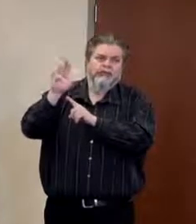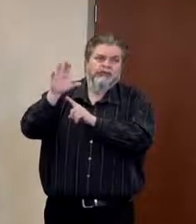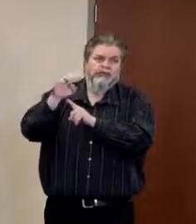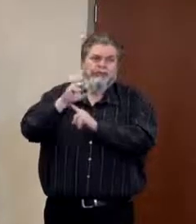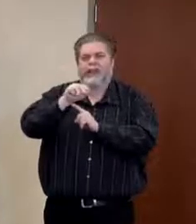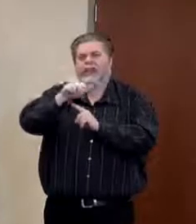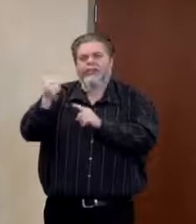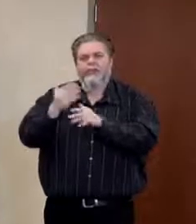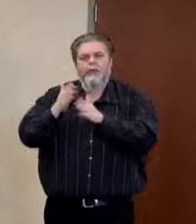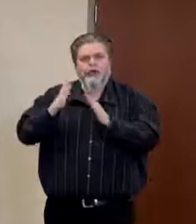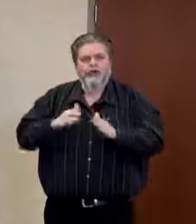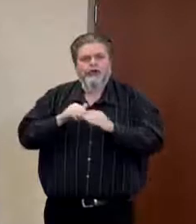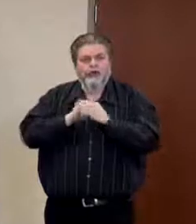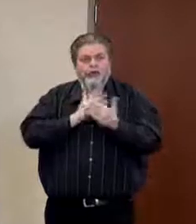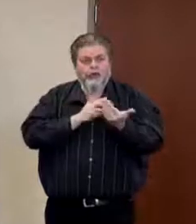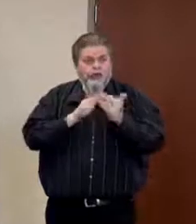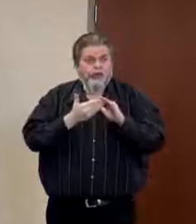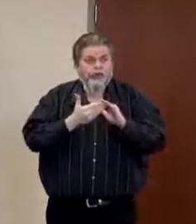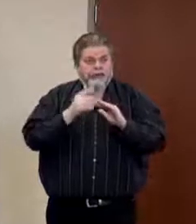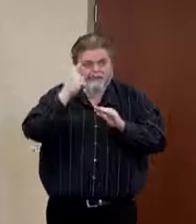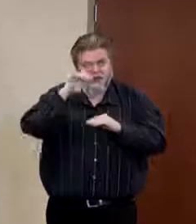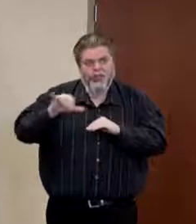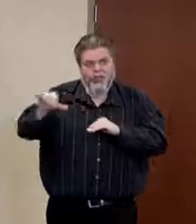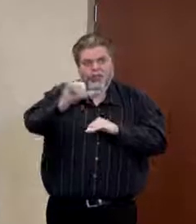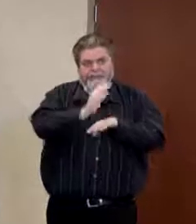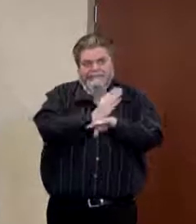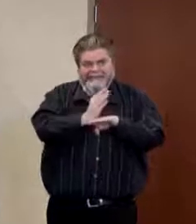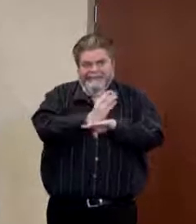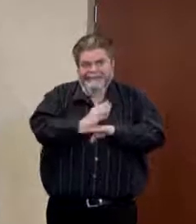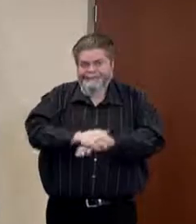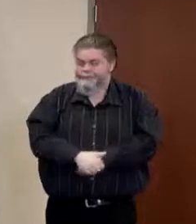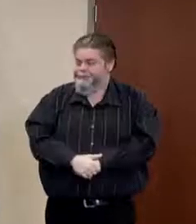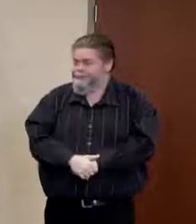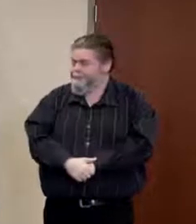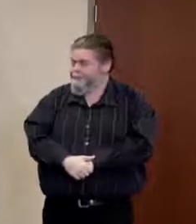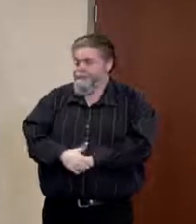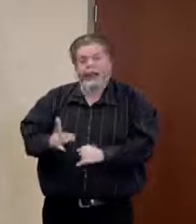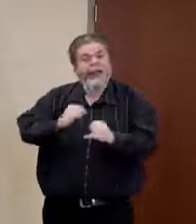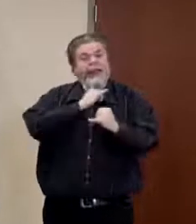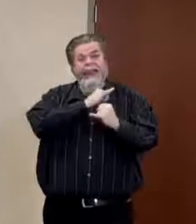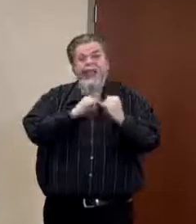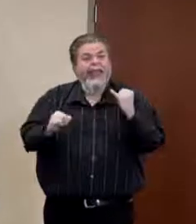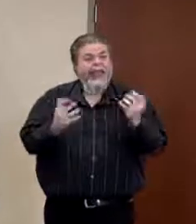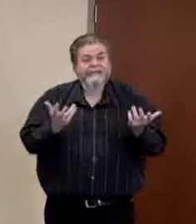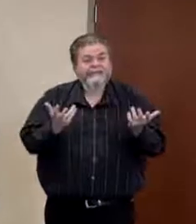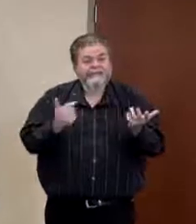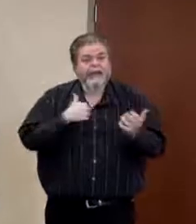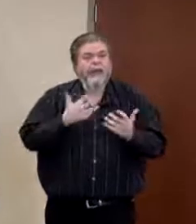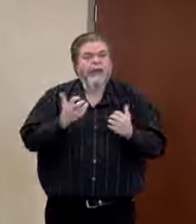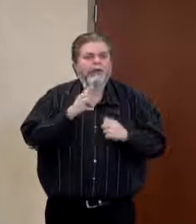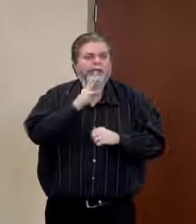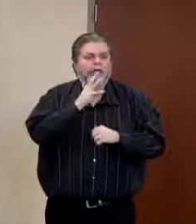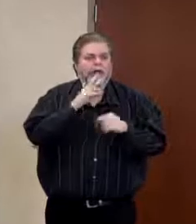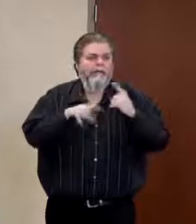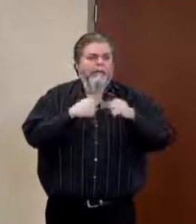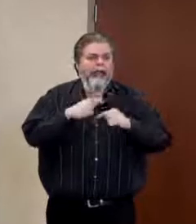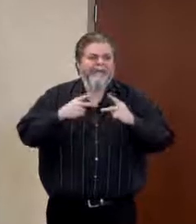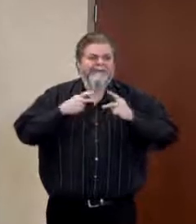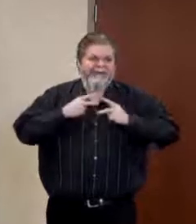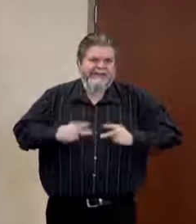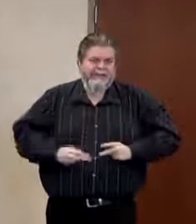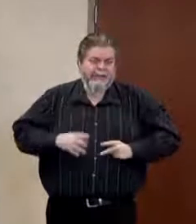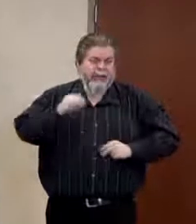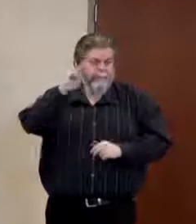in our community on working with those businesses. Lastly, I also want to talk a little bit about physical and